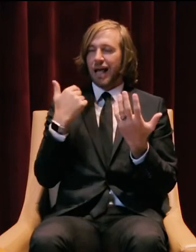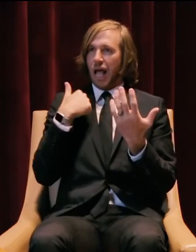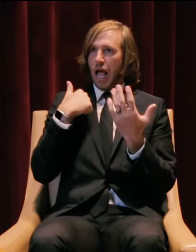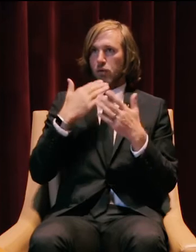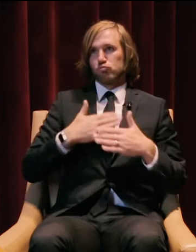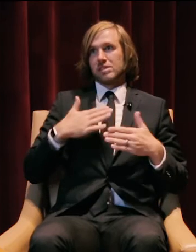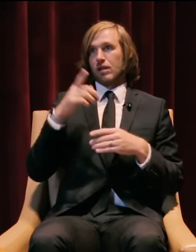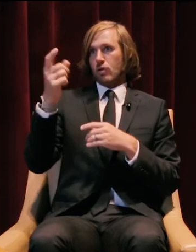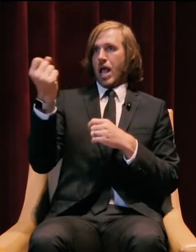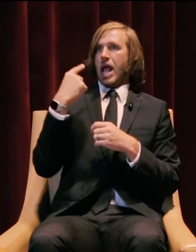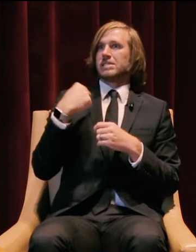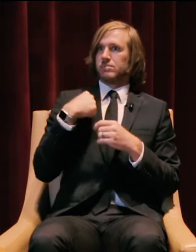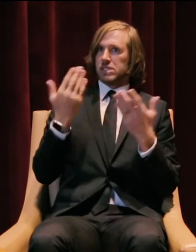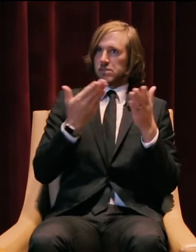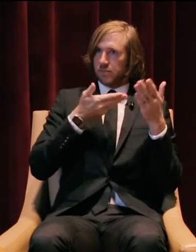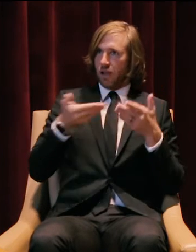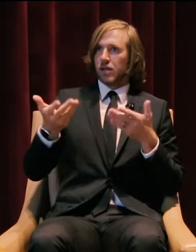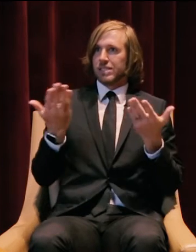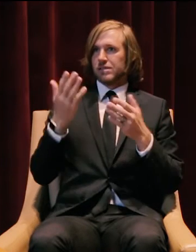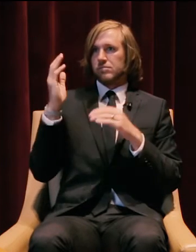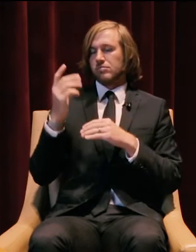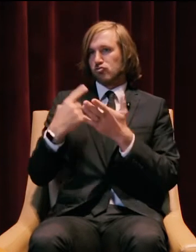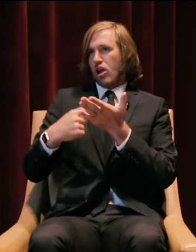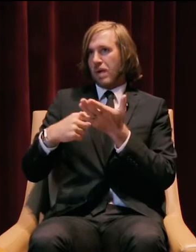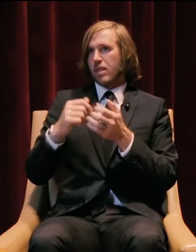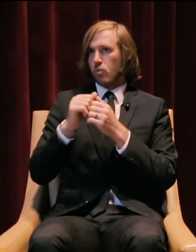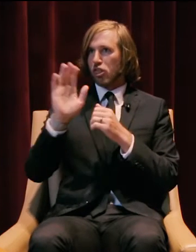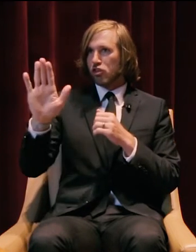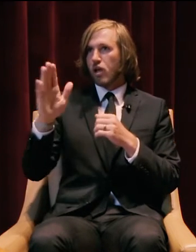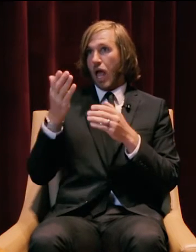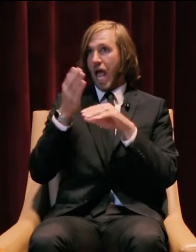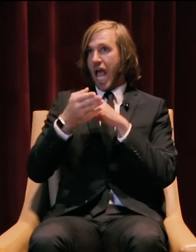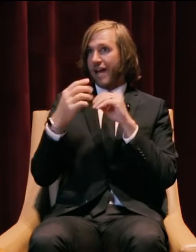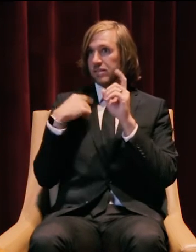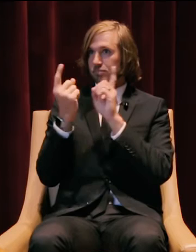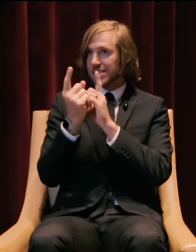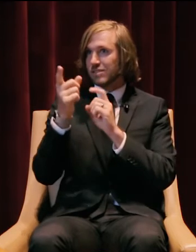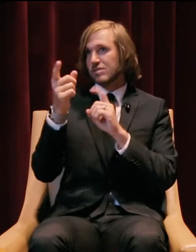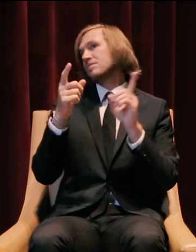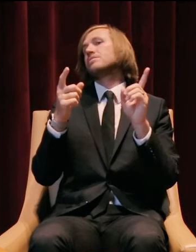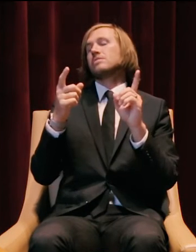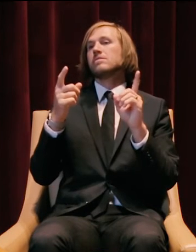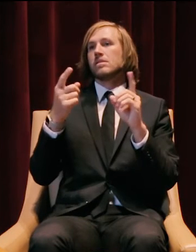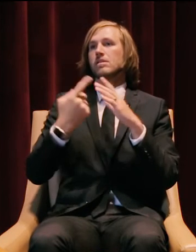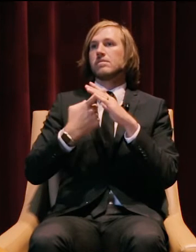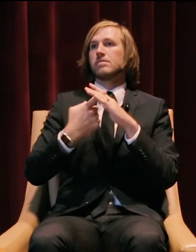I appreciate you asking me here to talk about it after meeting you all at the rise of